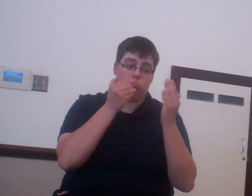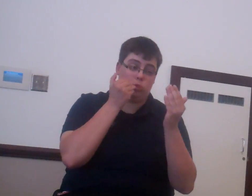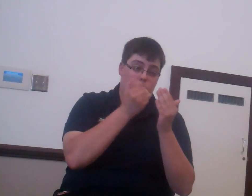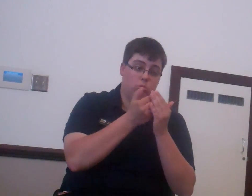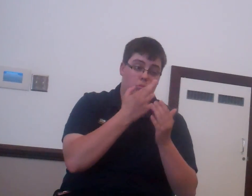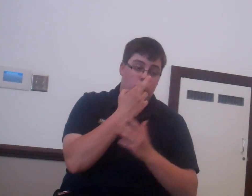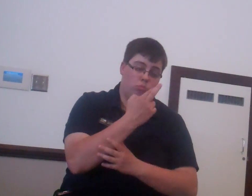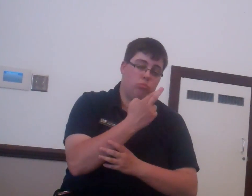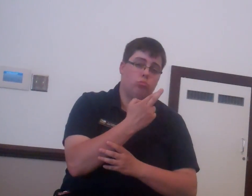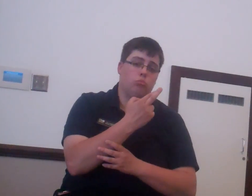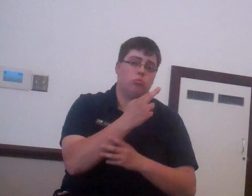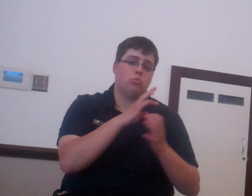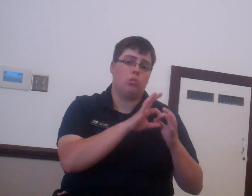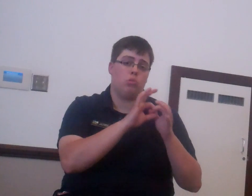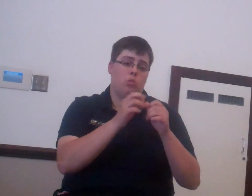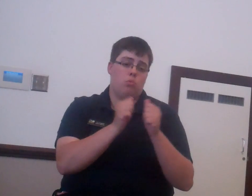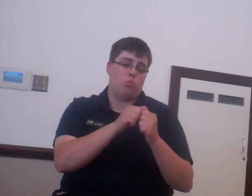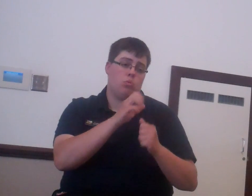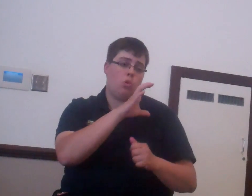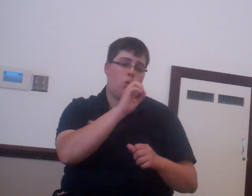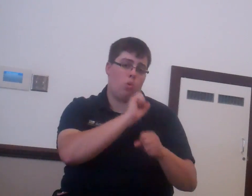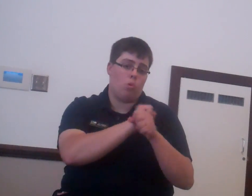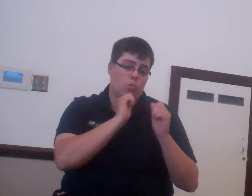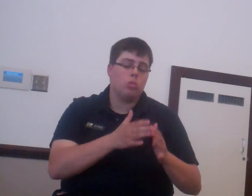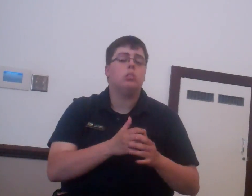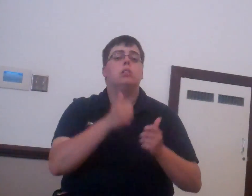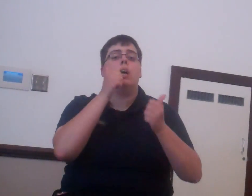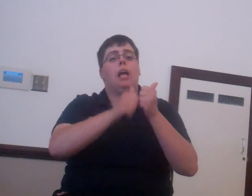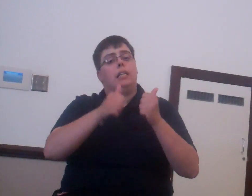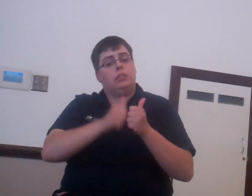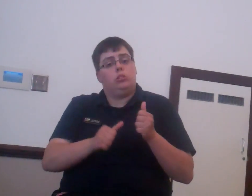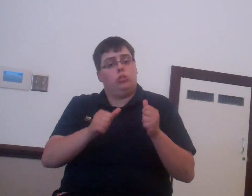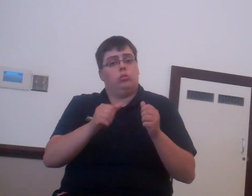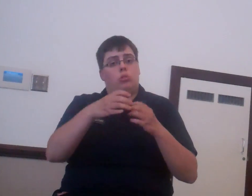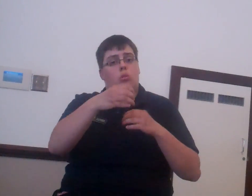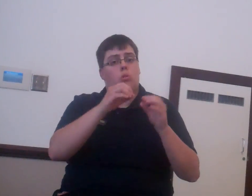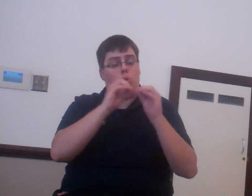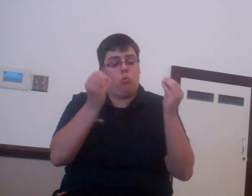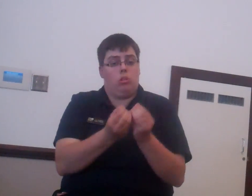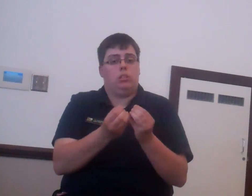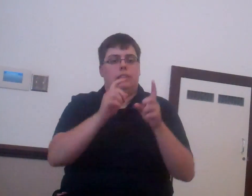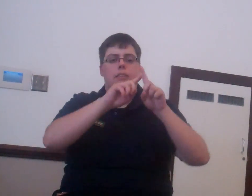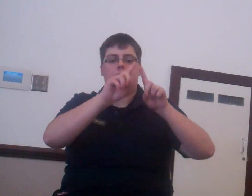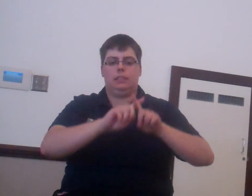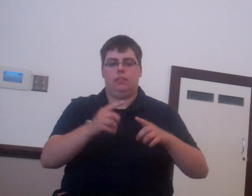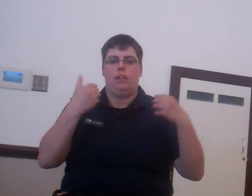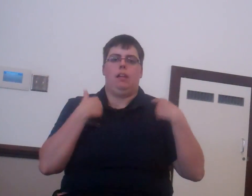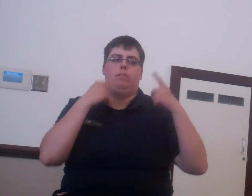its own values. Another element would be the organization's norms.